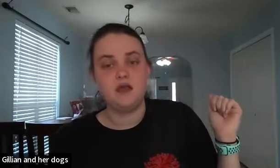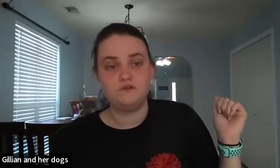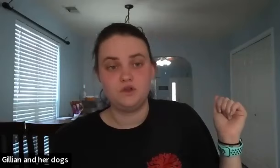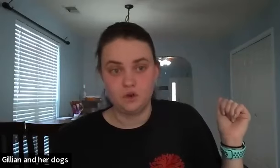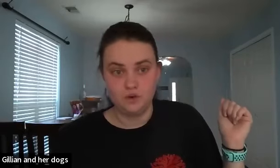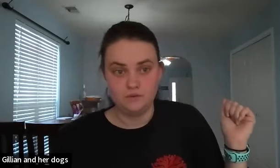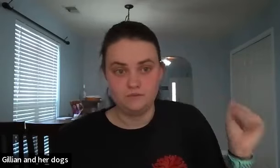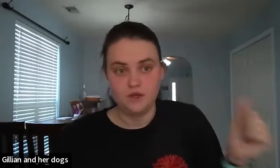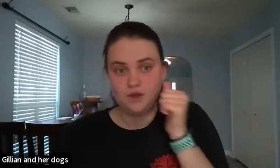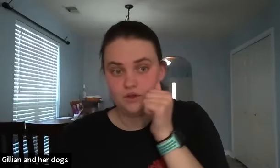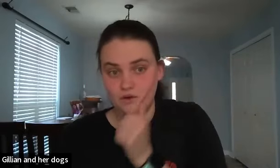have girl, girl,